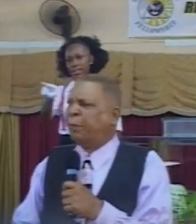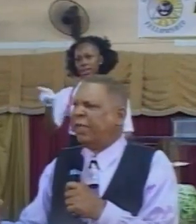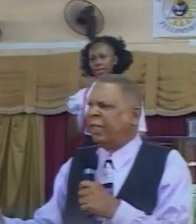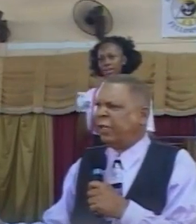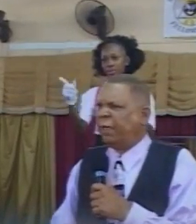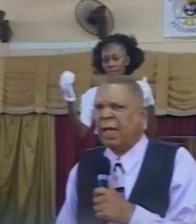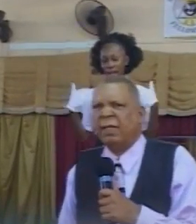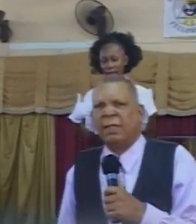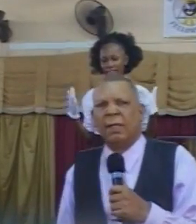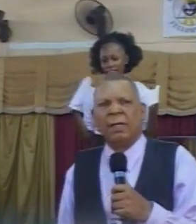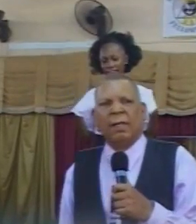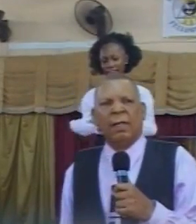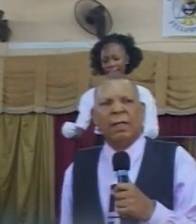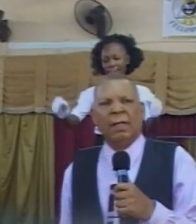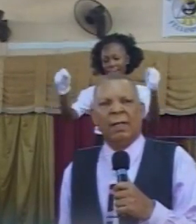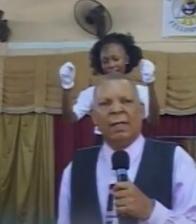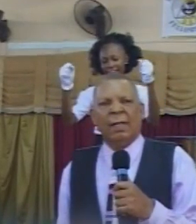healthy appreciation of things.